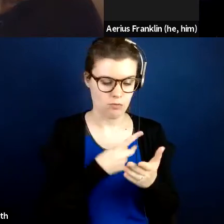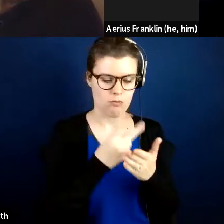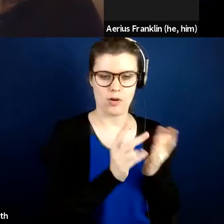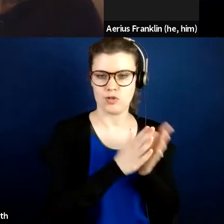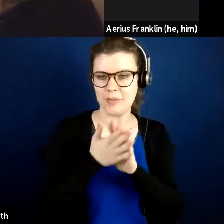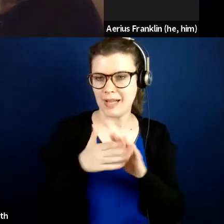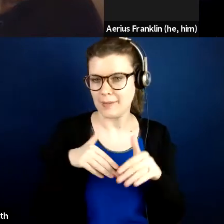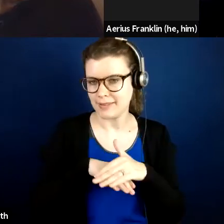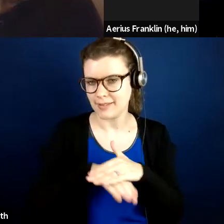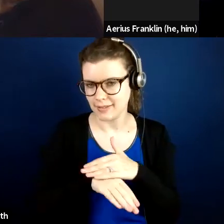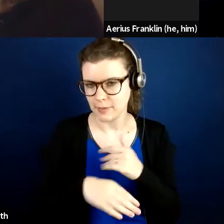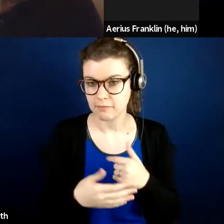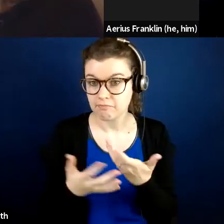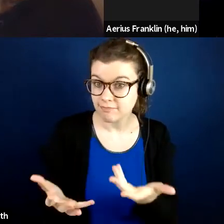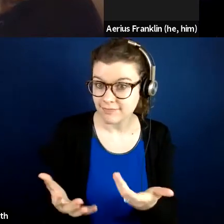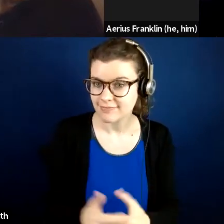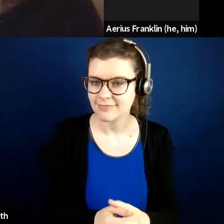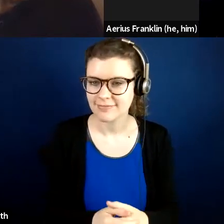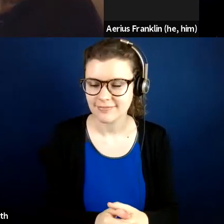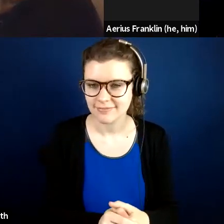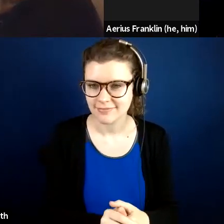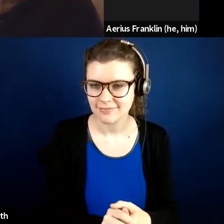accessibility. Go.